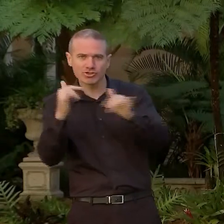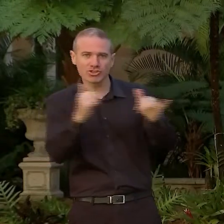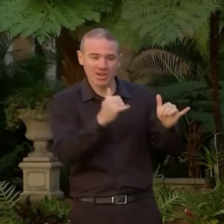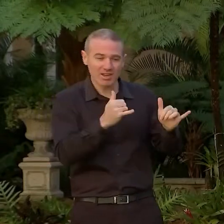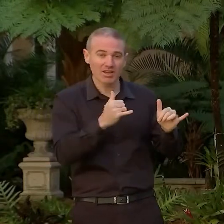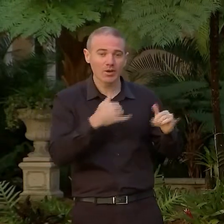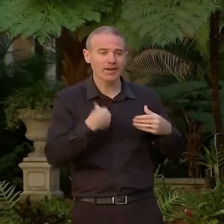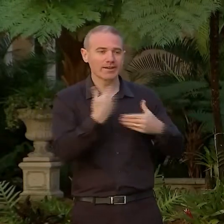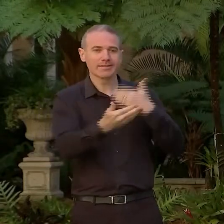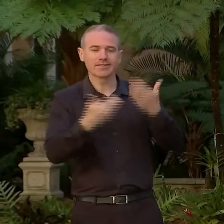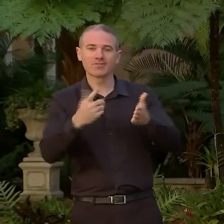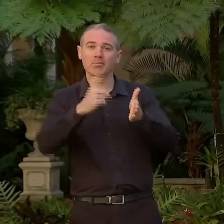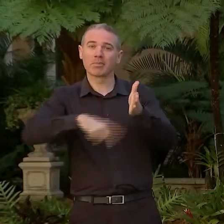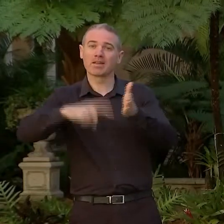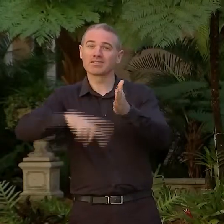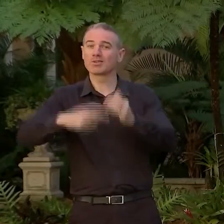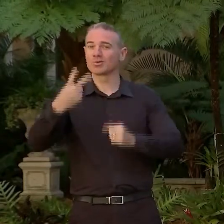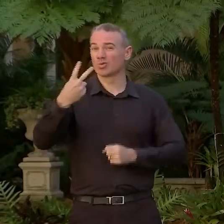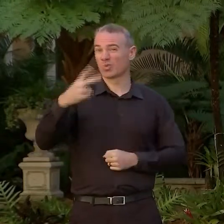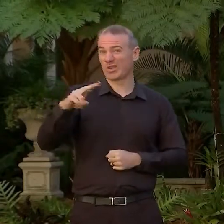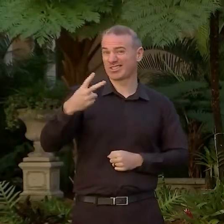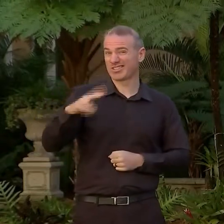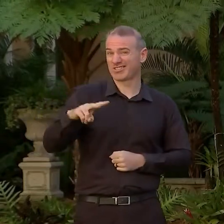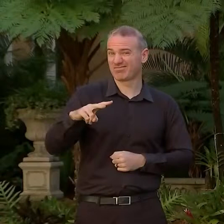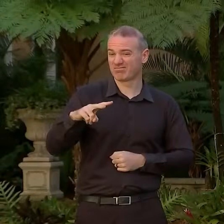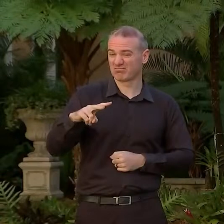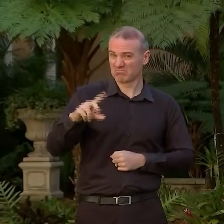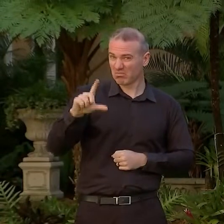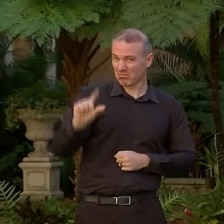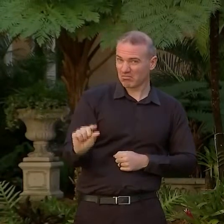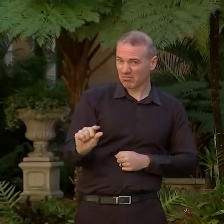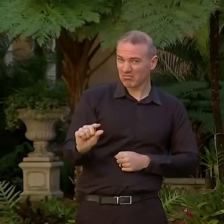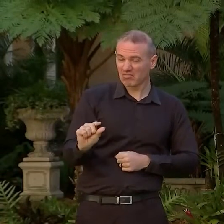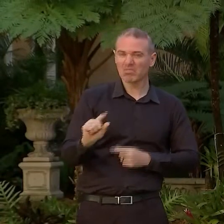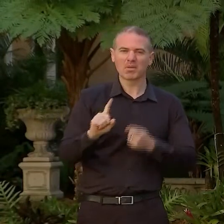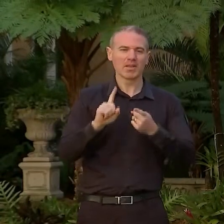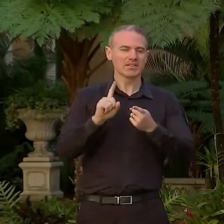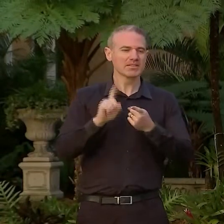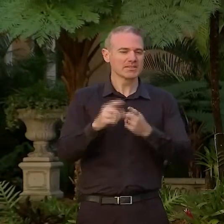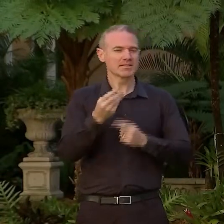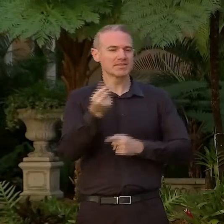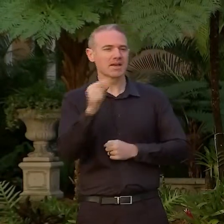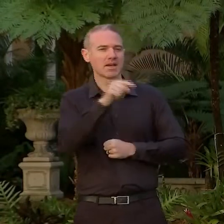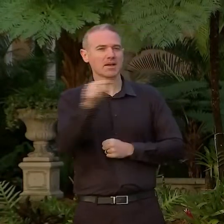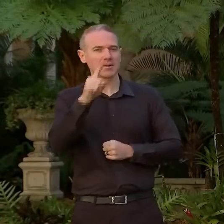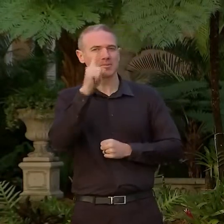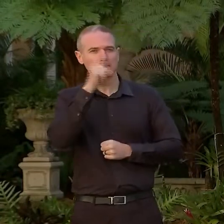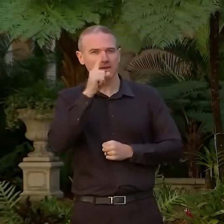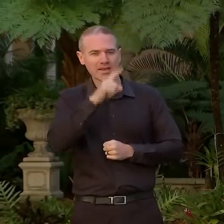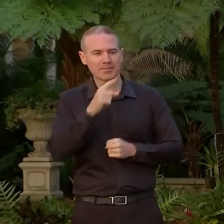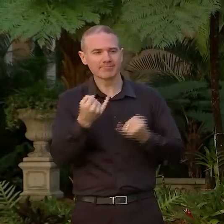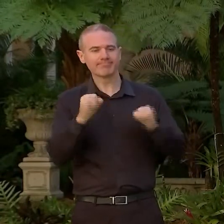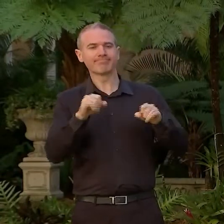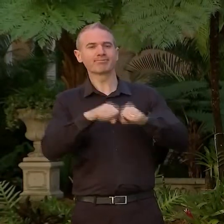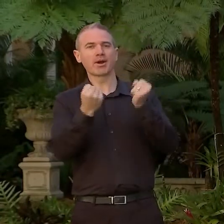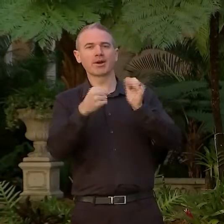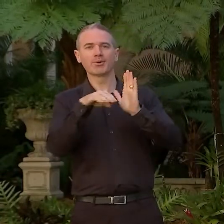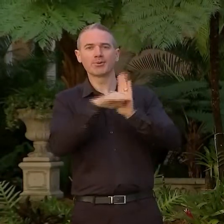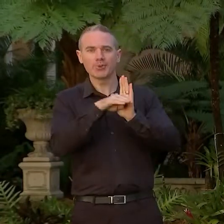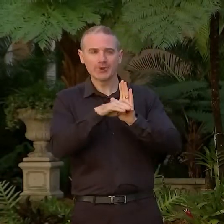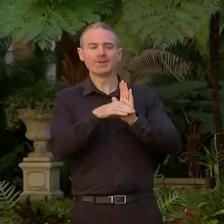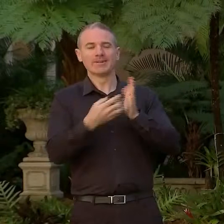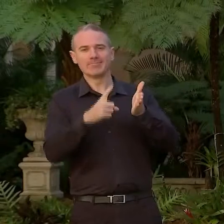20 penalty infringement notices. So that is a relatively low number, but nonetheless there's still some people that continue not to do the right